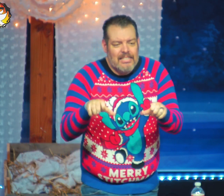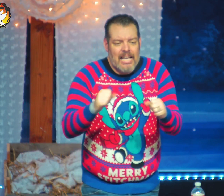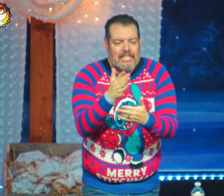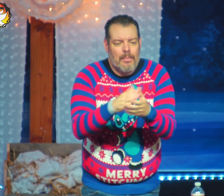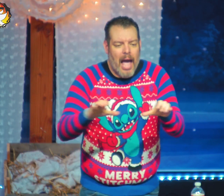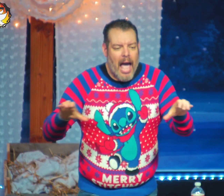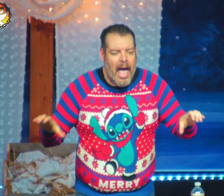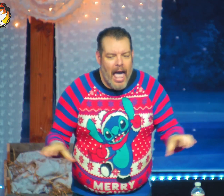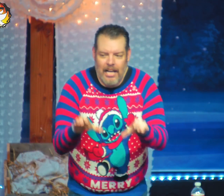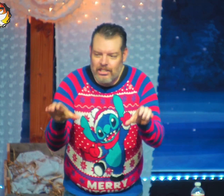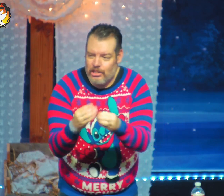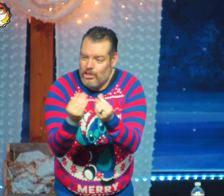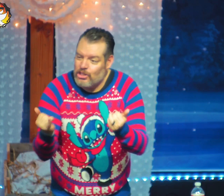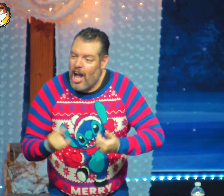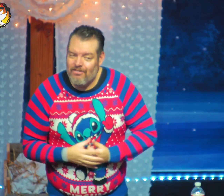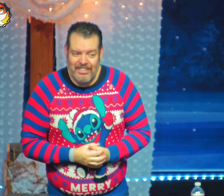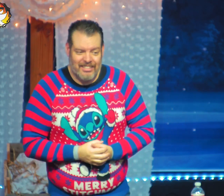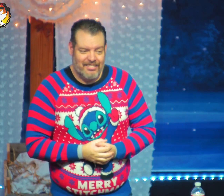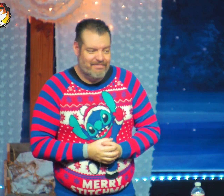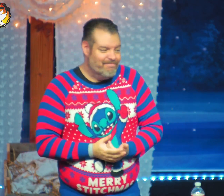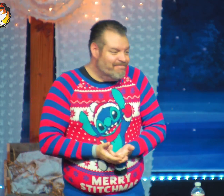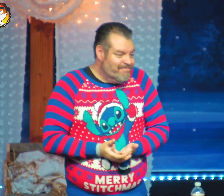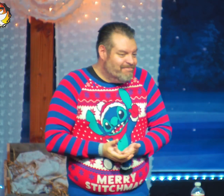Focus on the good, the positive.